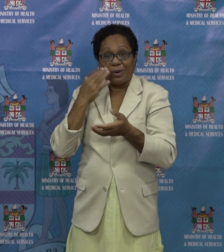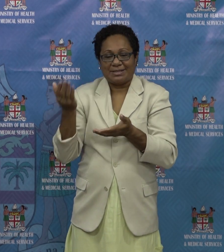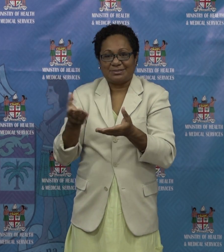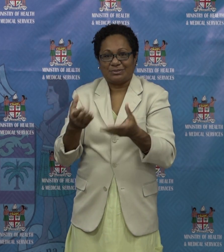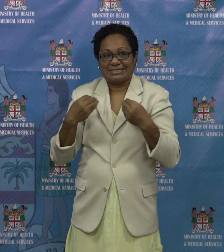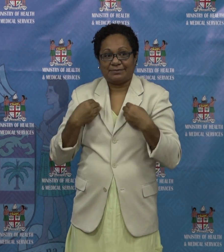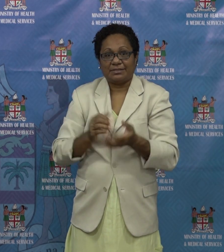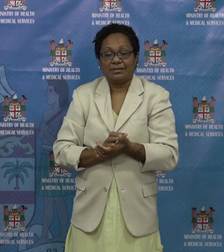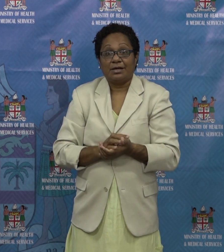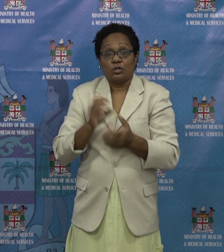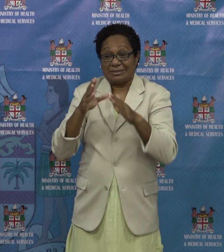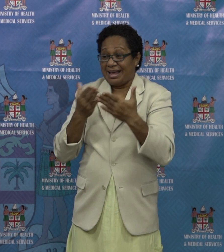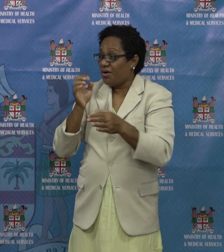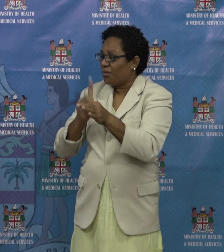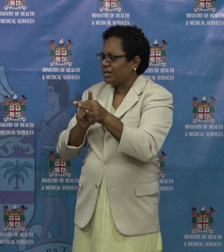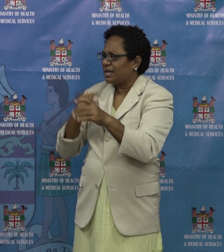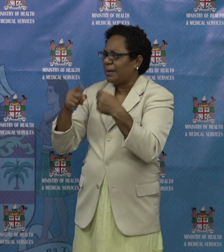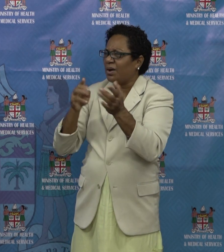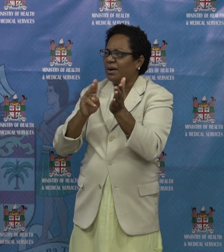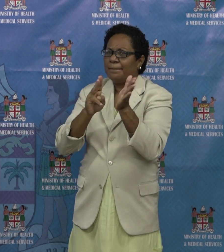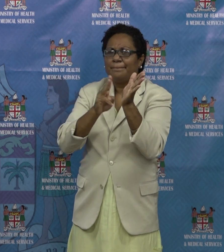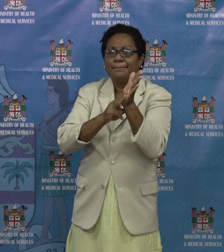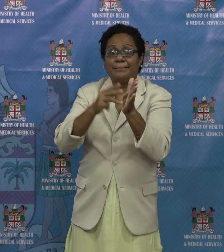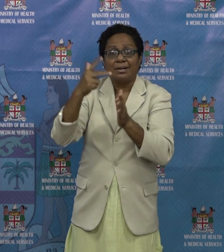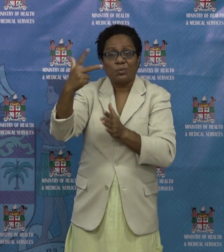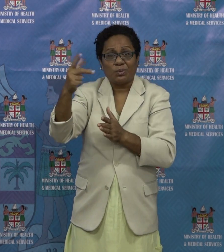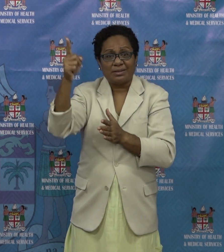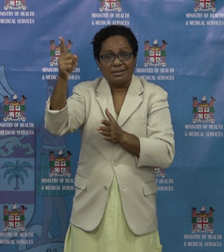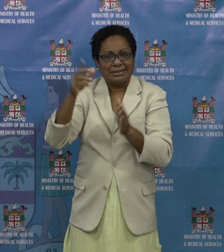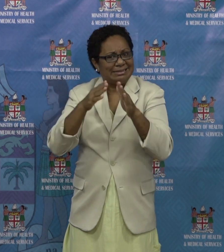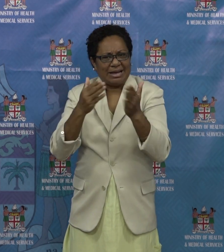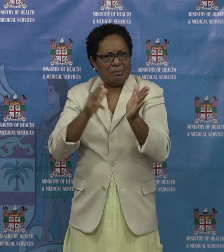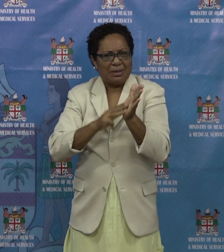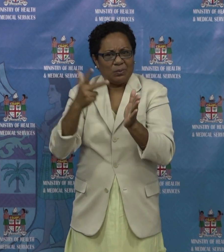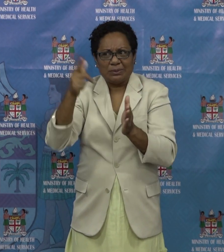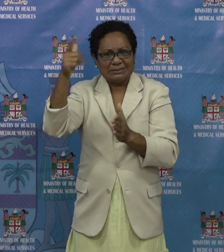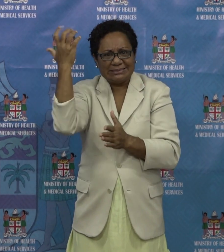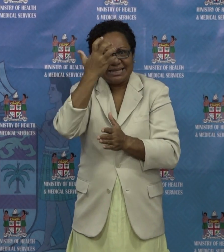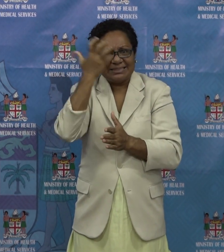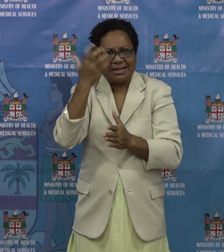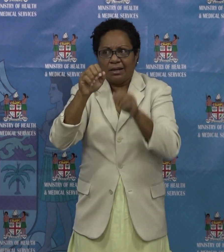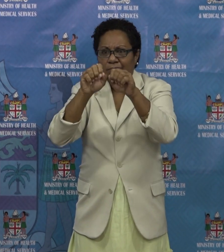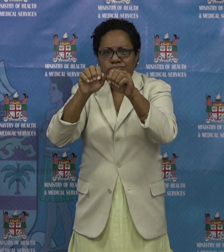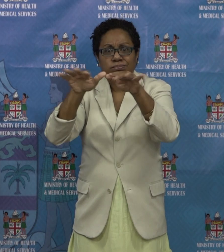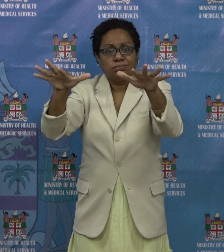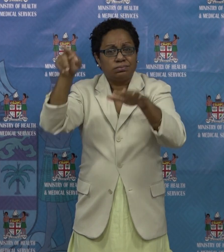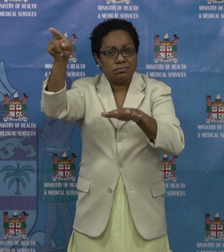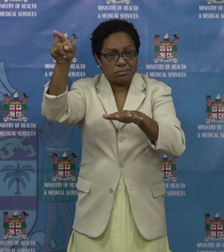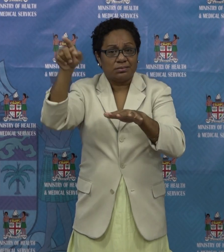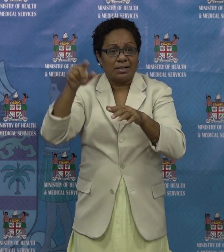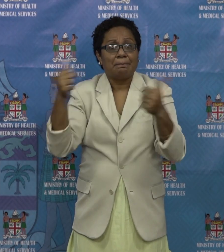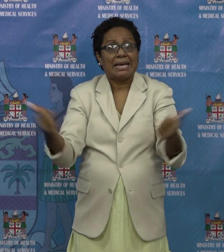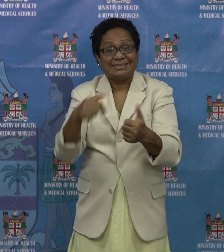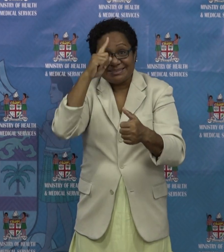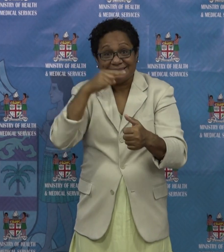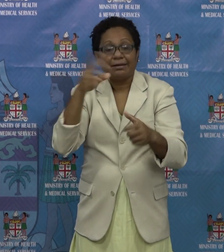in relation to Makoni. Makoni has become a red zone. A lot of cases have emanated from